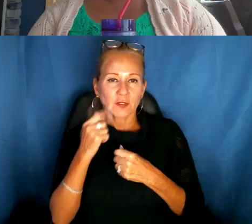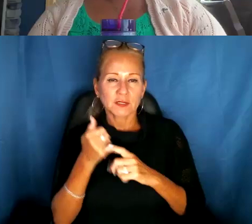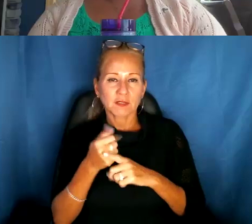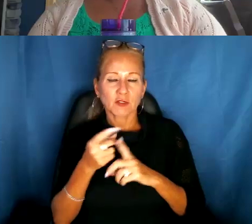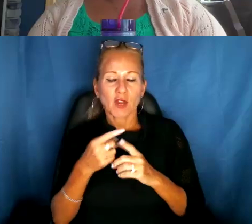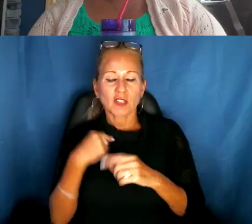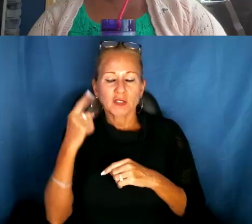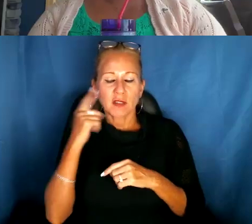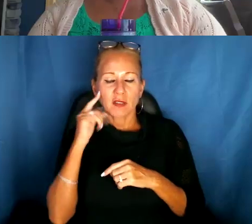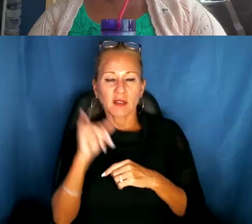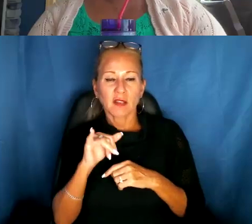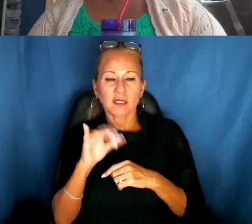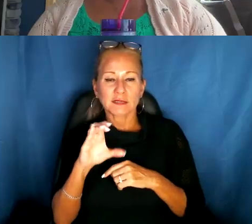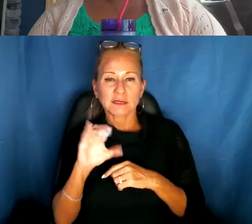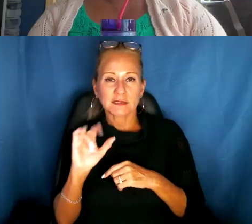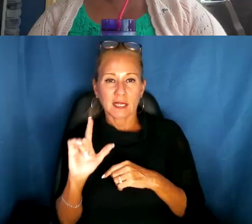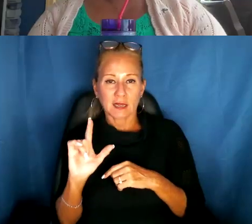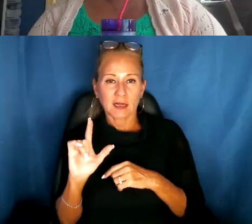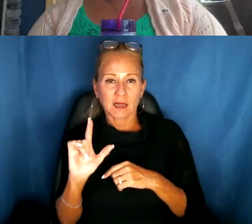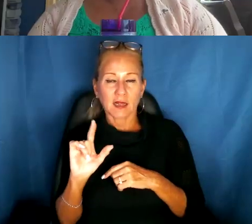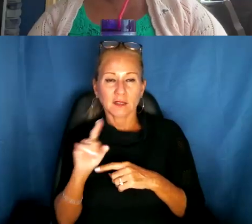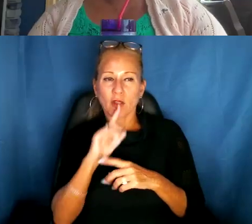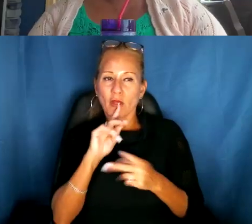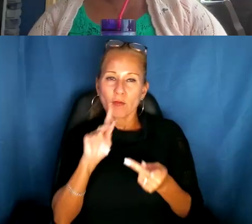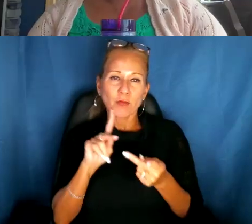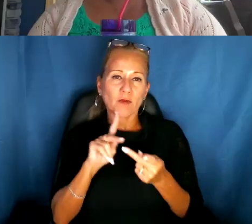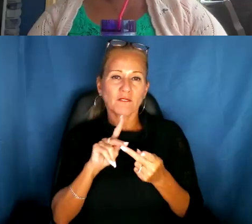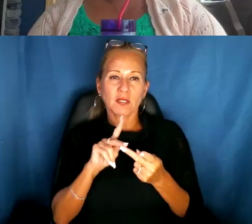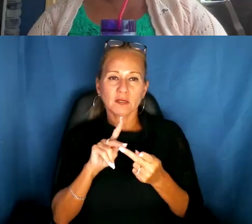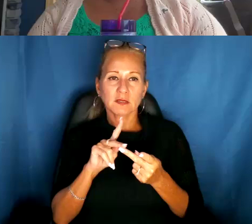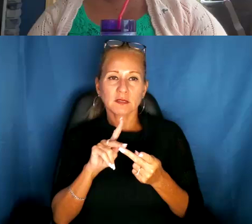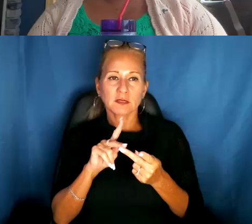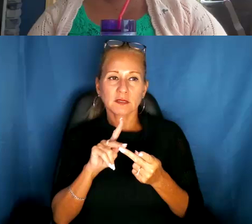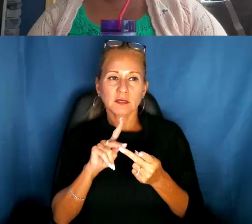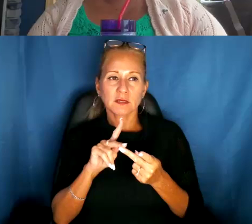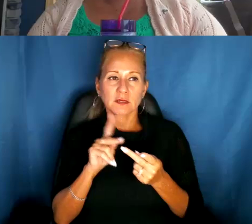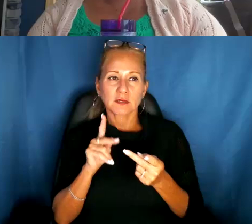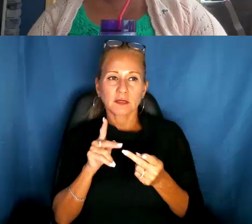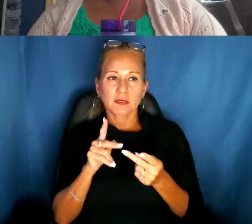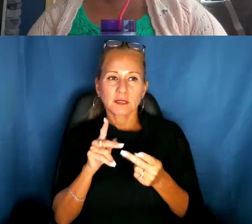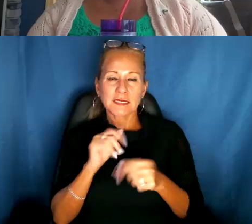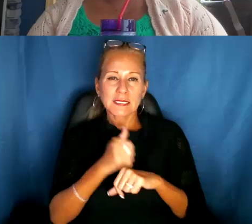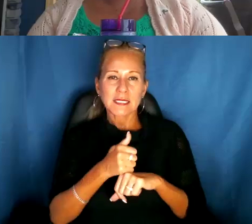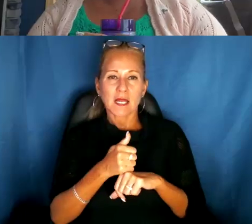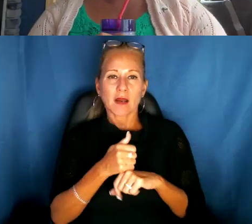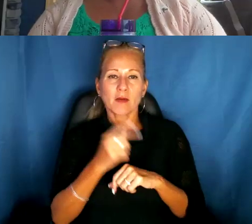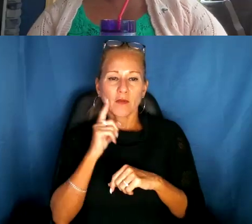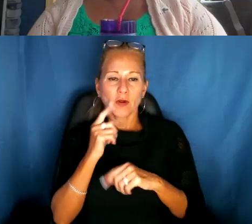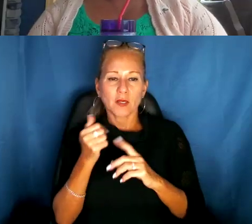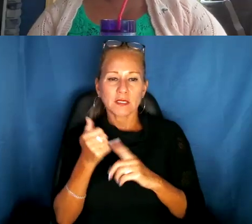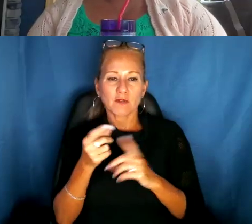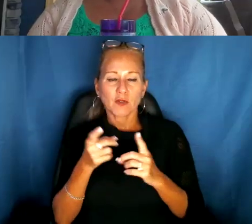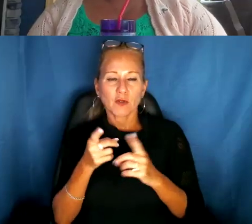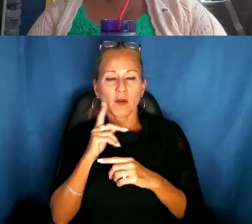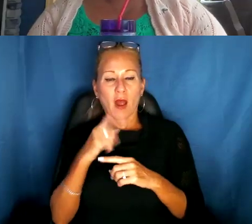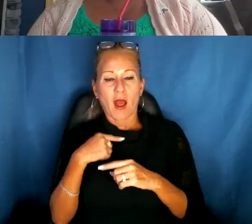I just think that sills are the perfect setup for self-direction and for people to know. As I